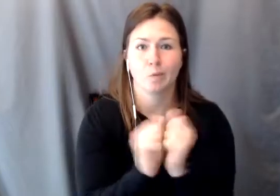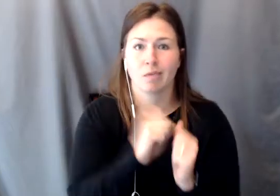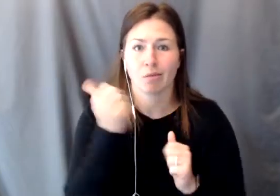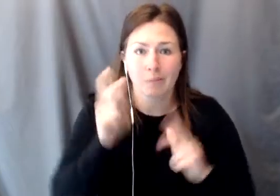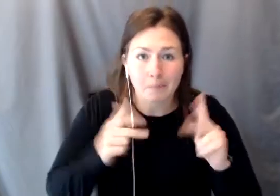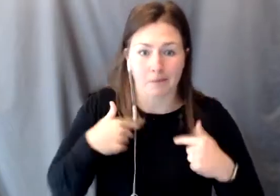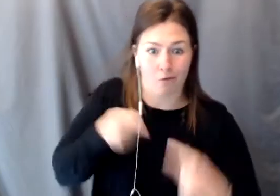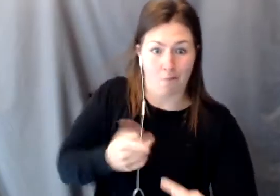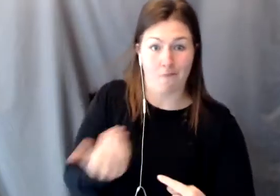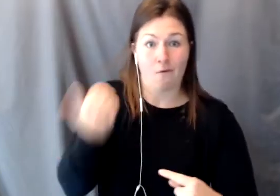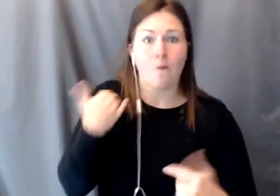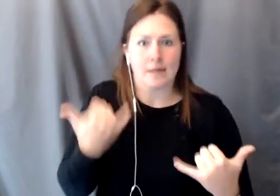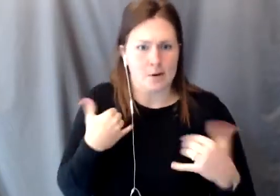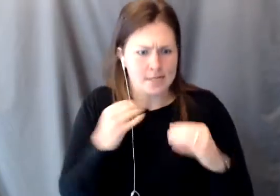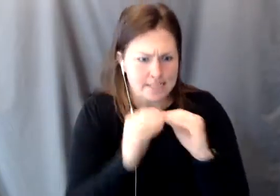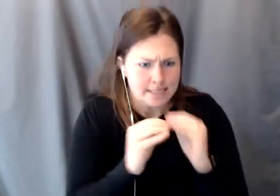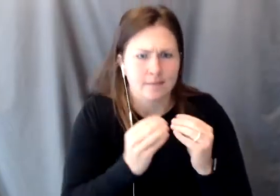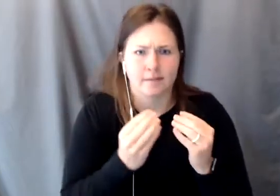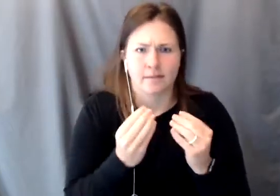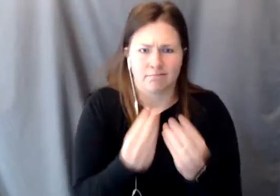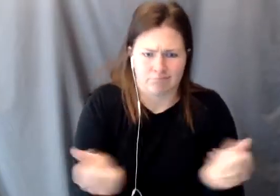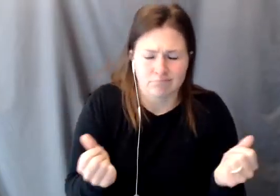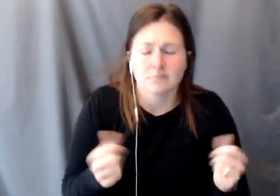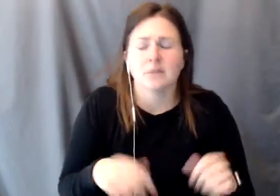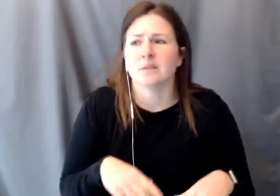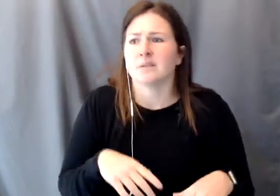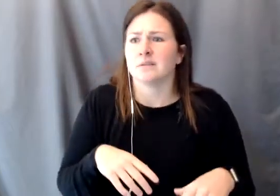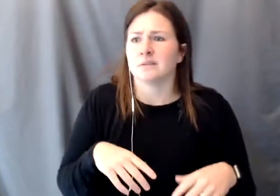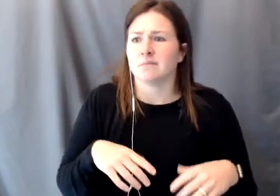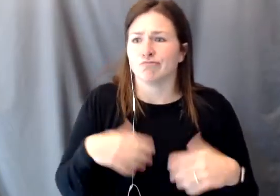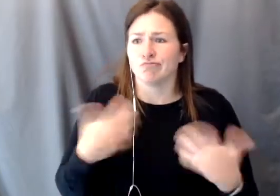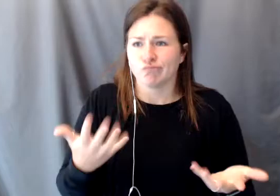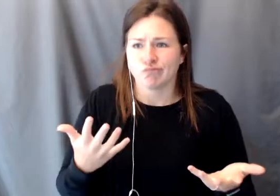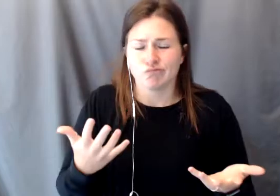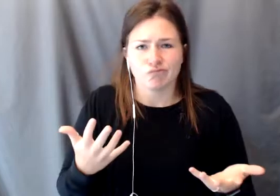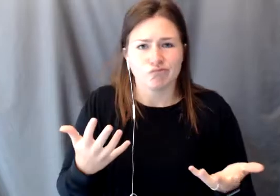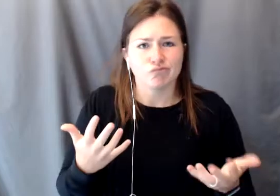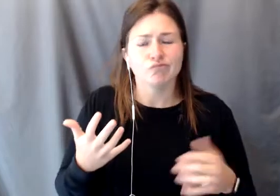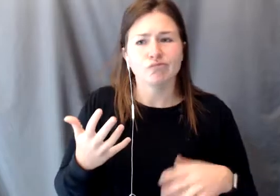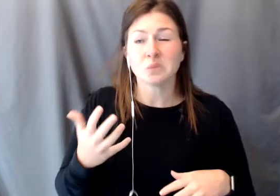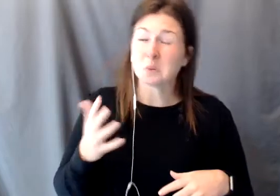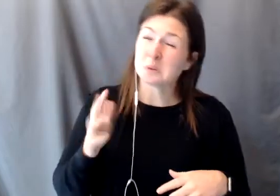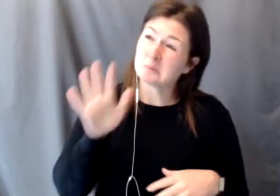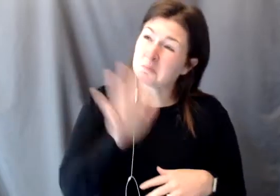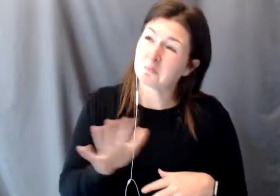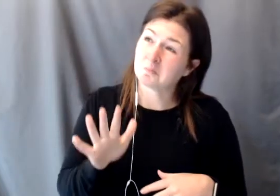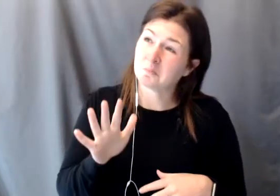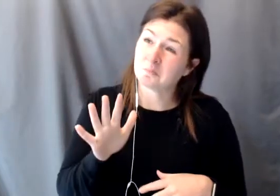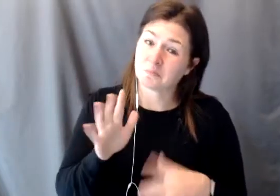relief when I was sober. I had, it took about a year for the obsession to leave